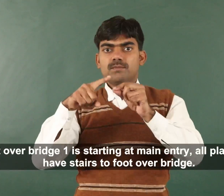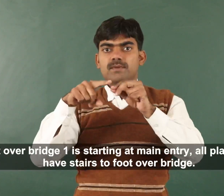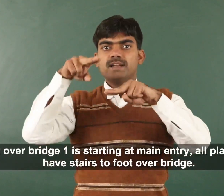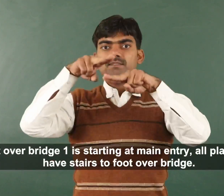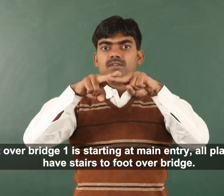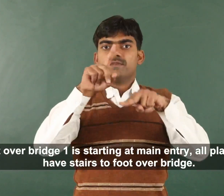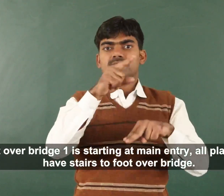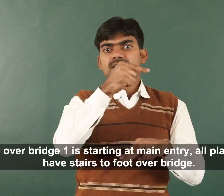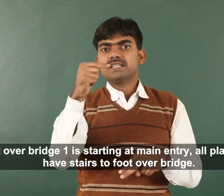overbridge.